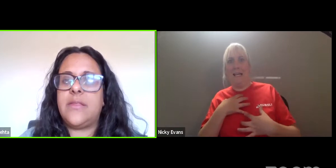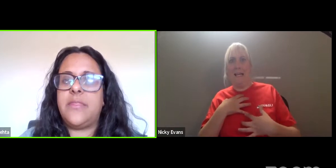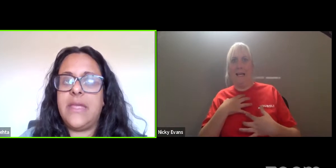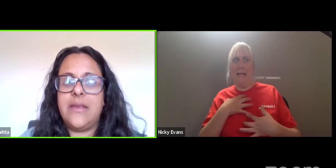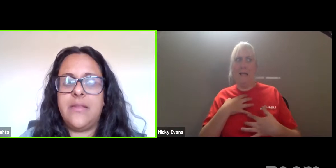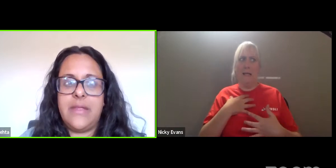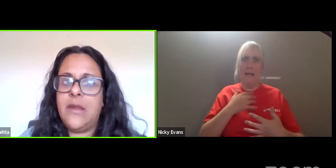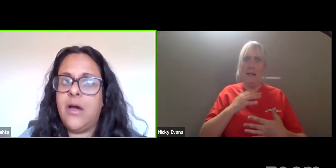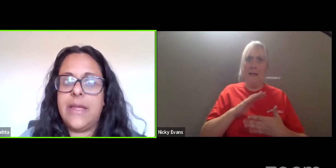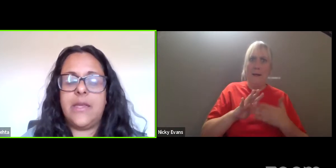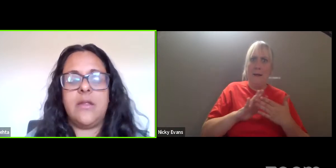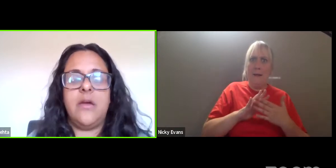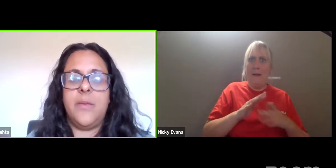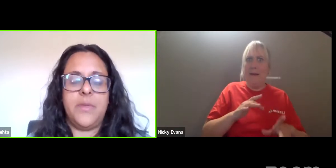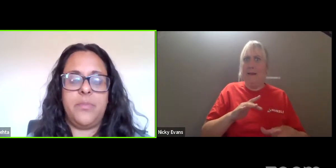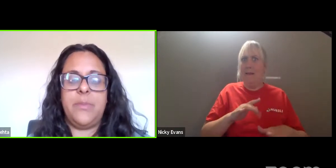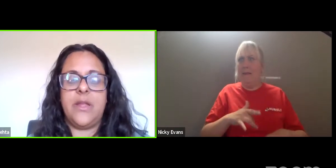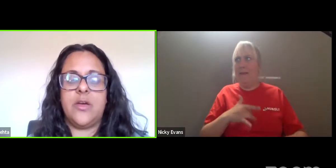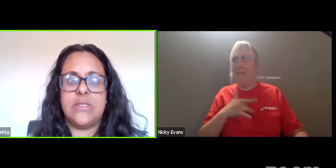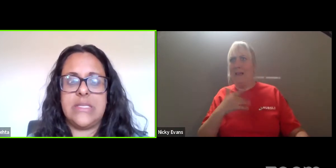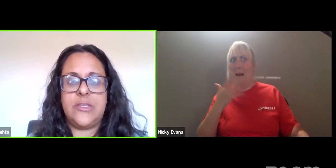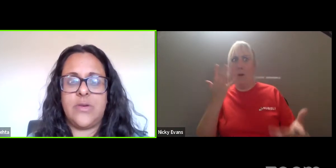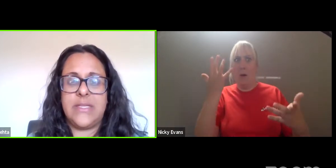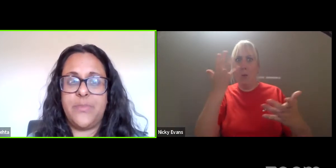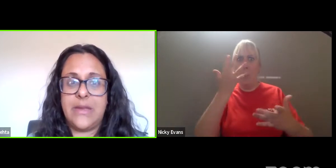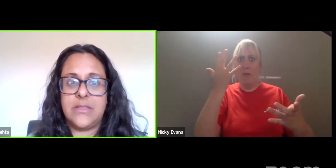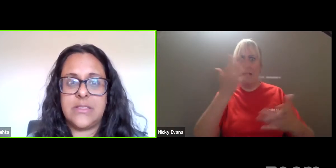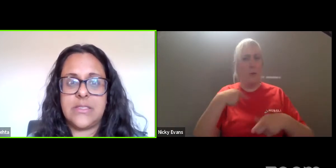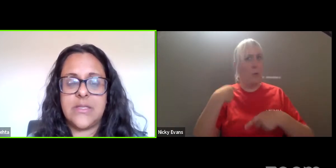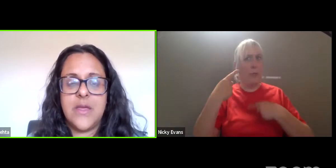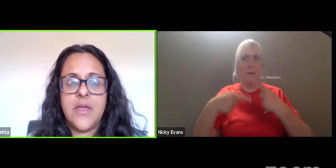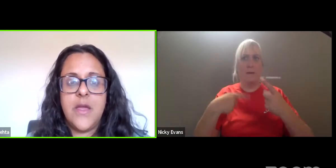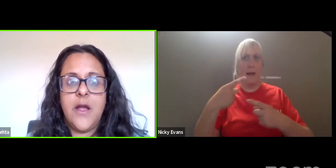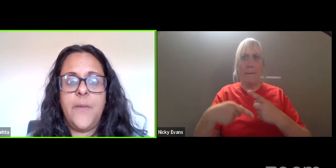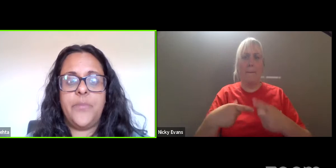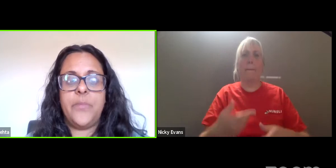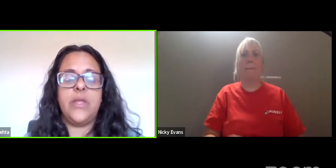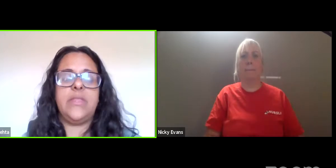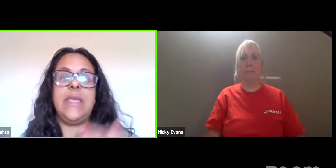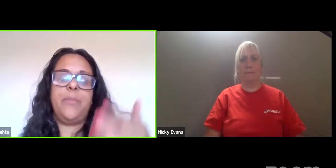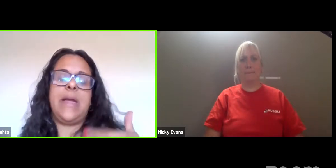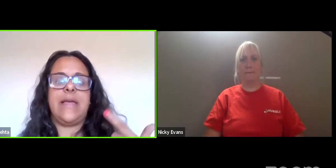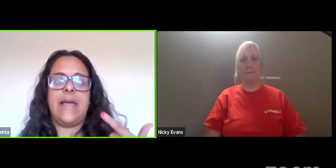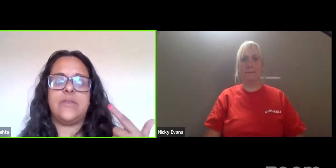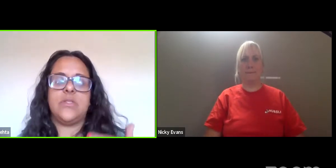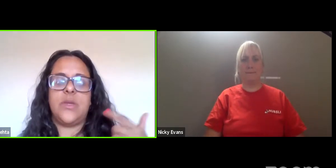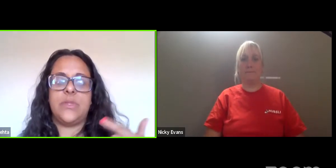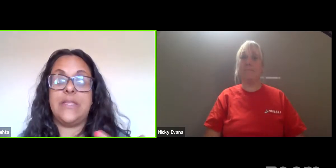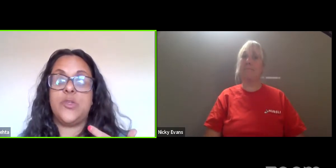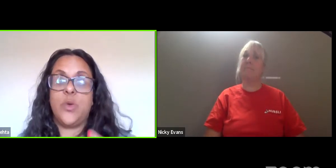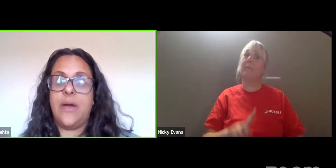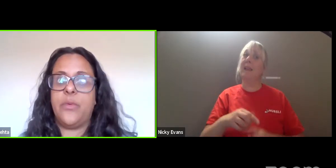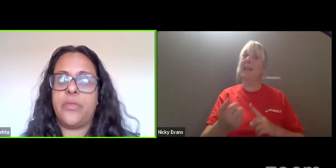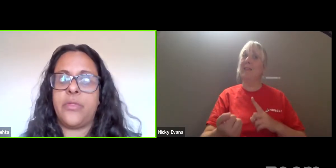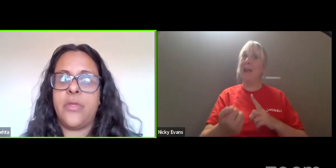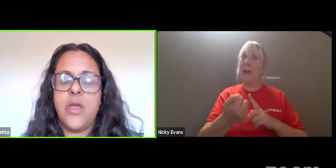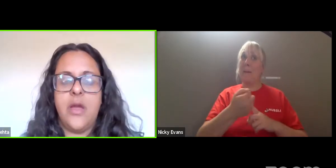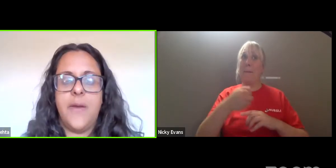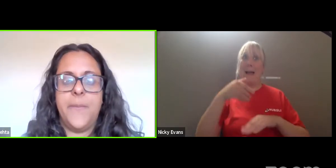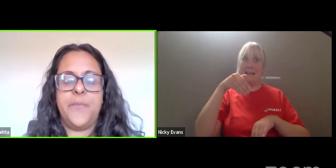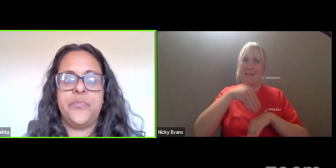and white, thin line that people are constantly trying to balance. But the impact that has on someone's mental